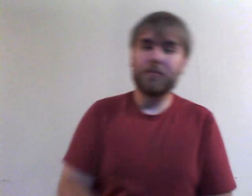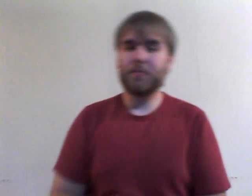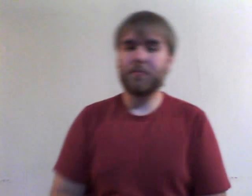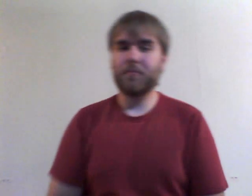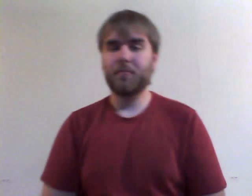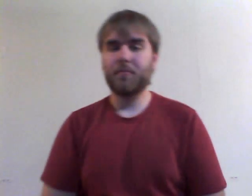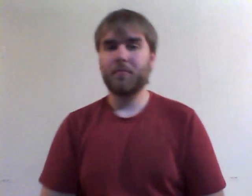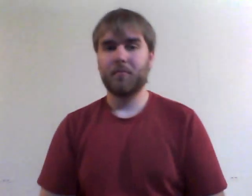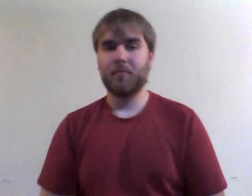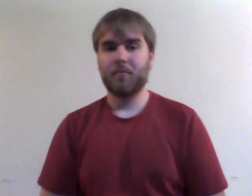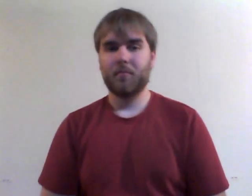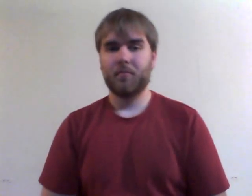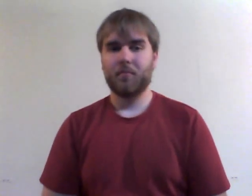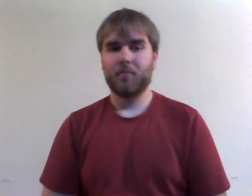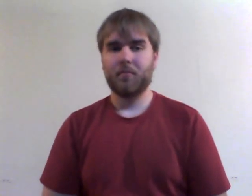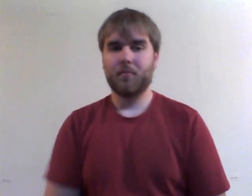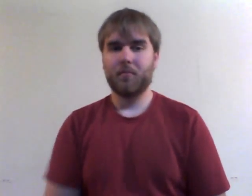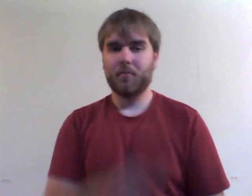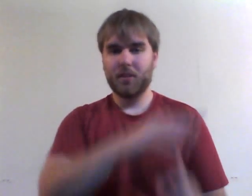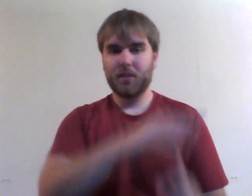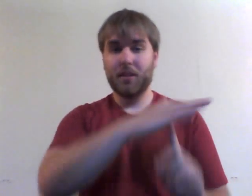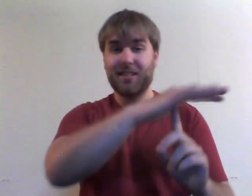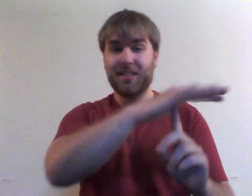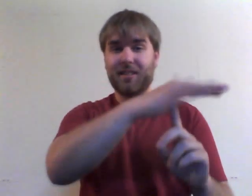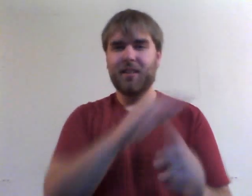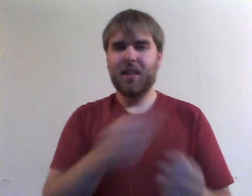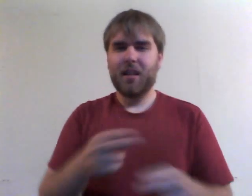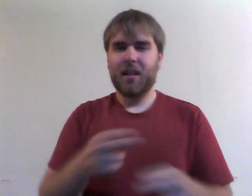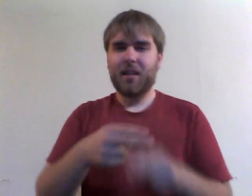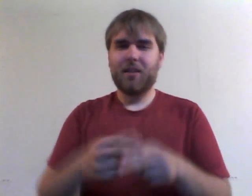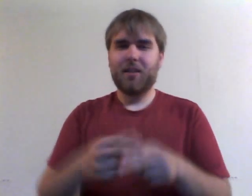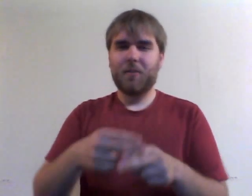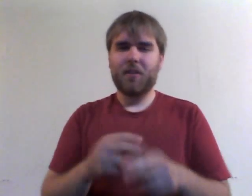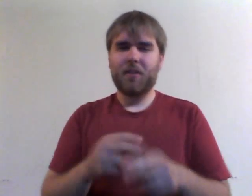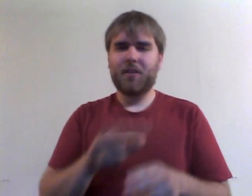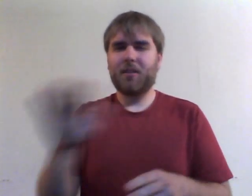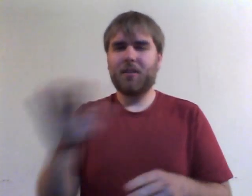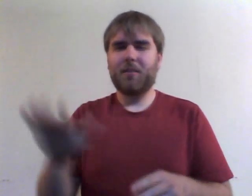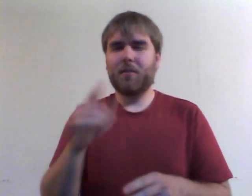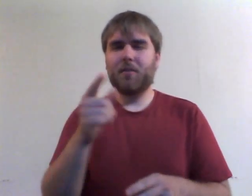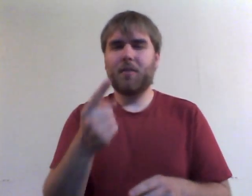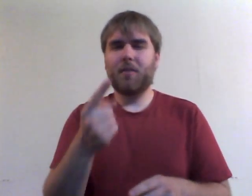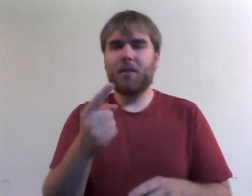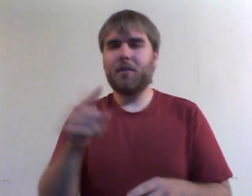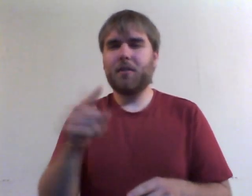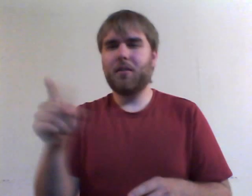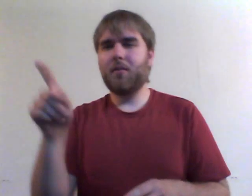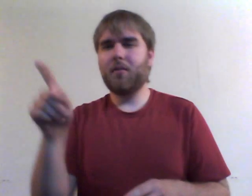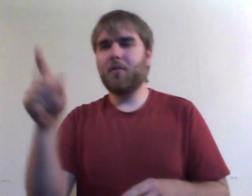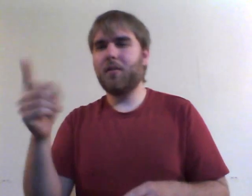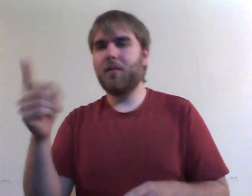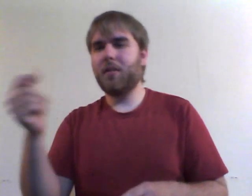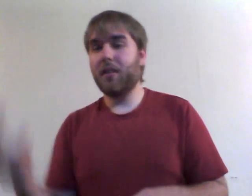to 1.5 ounces. If you fly it outside, more than a 2 or 3 mile per hour breeze, you're not going to be able to maintain